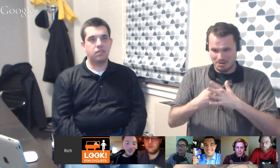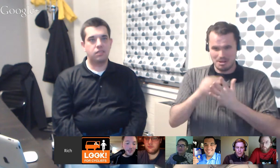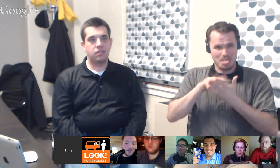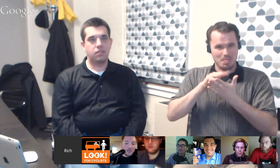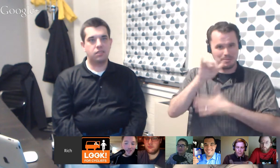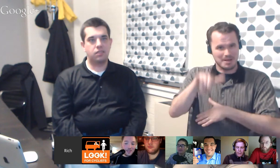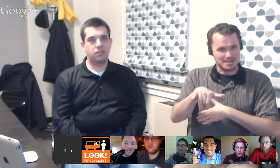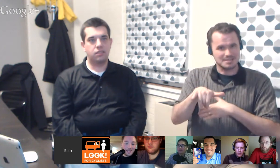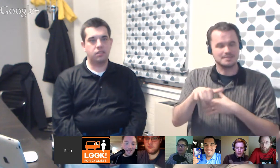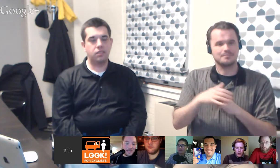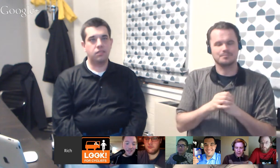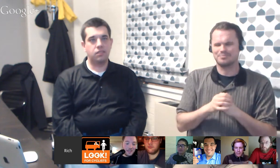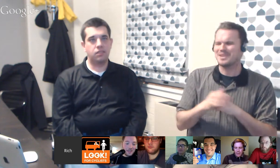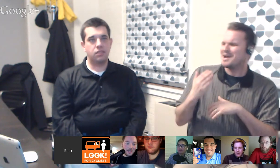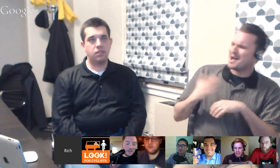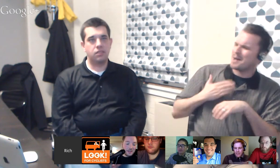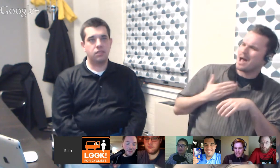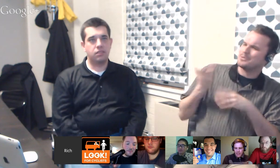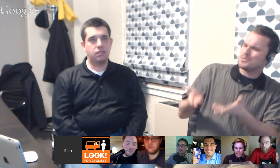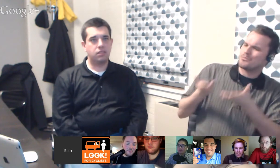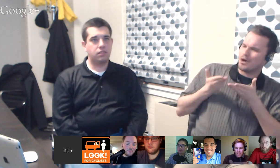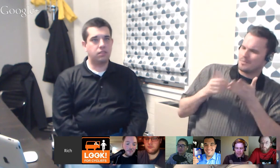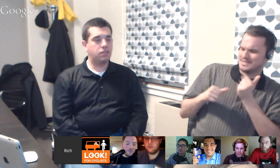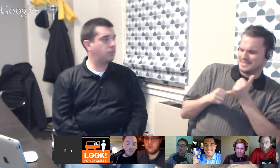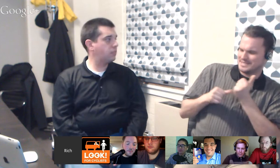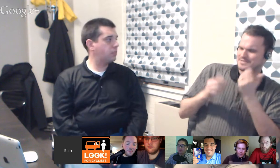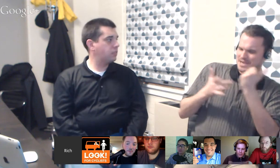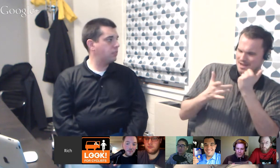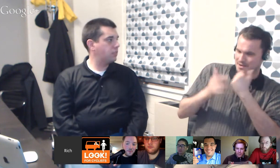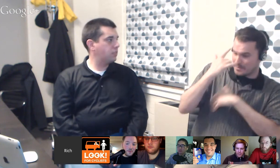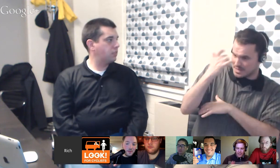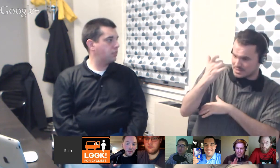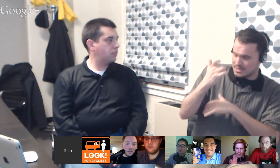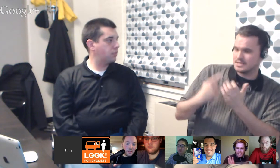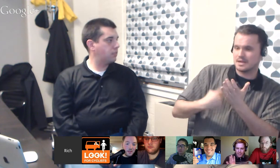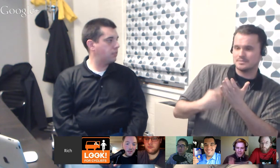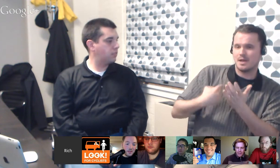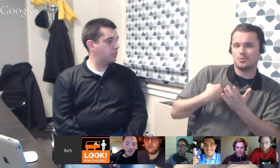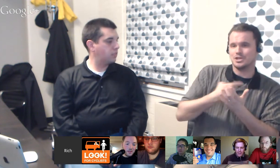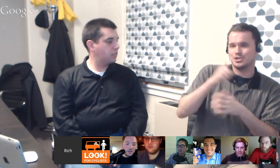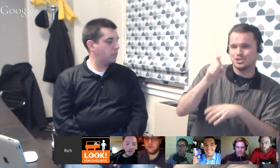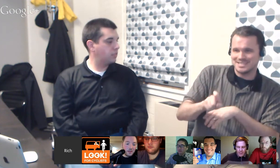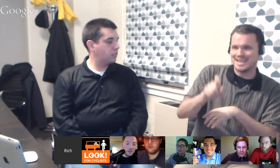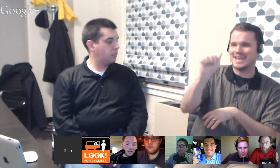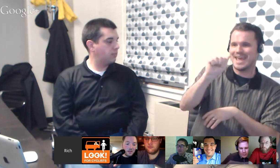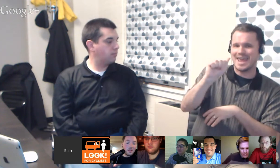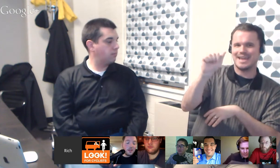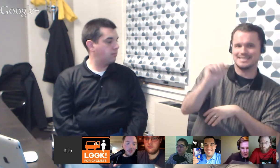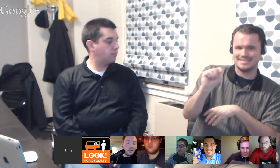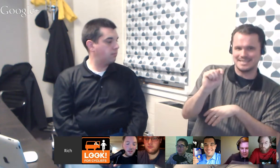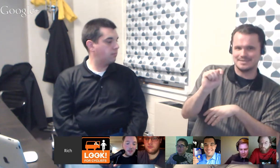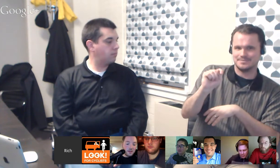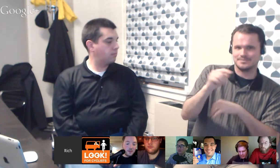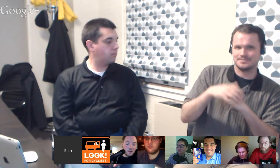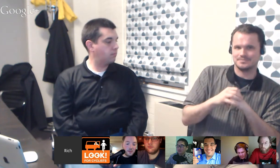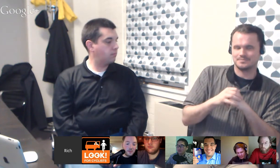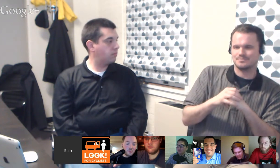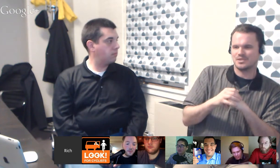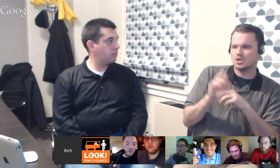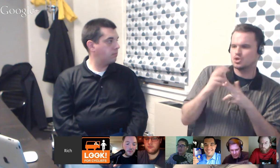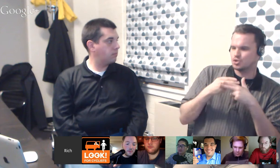those? Well, I'm glad you brought up assistive technology. Sometimes we should just say AT as a